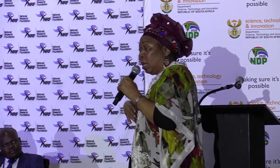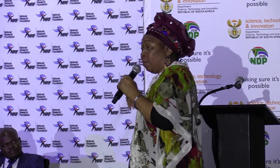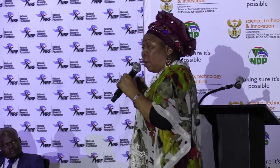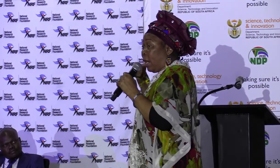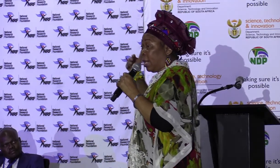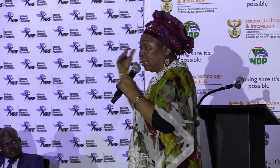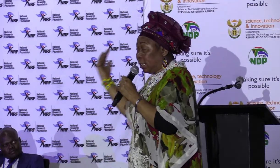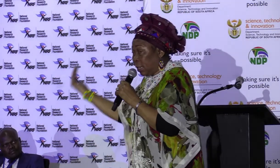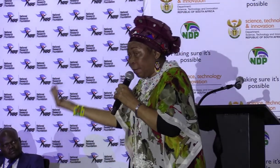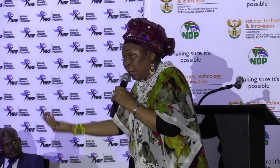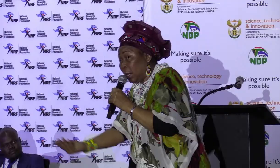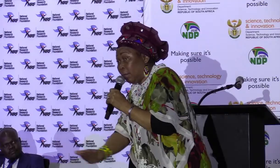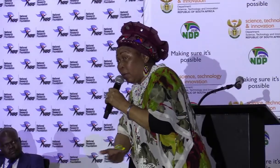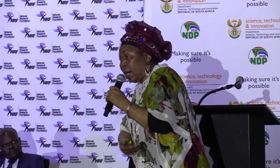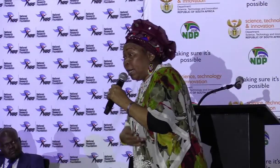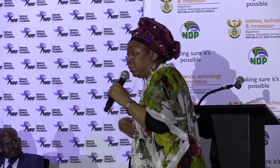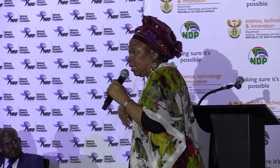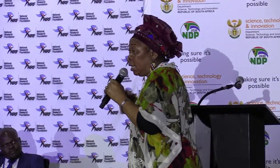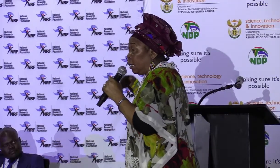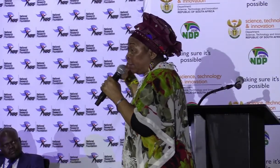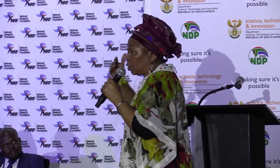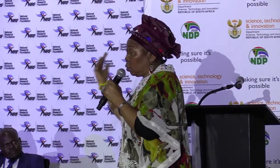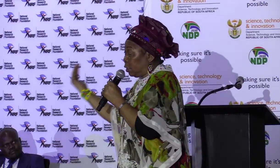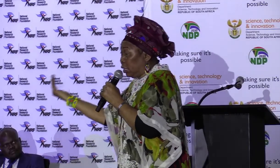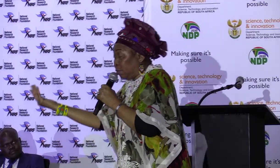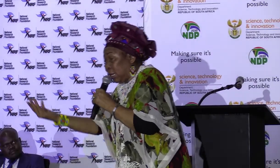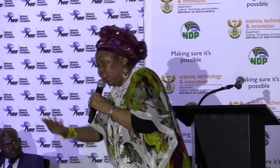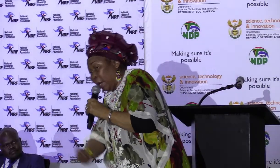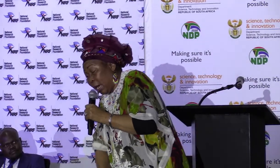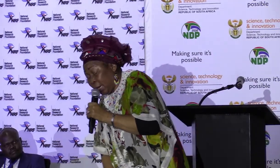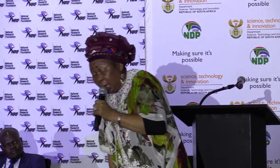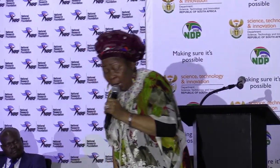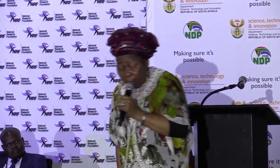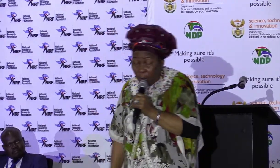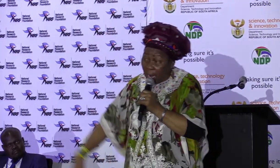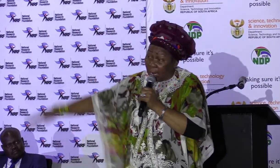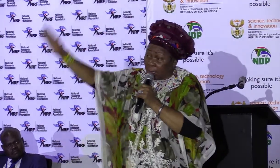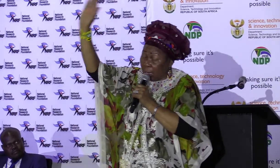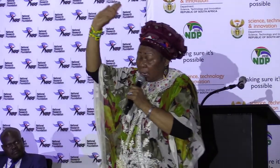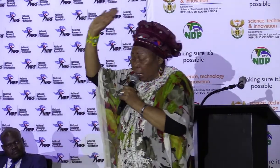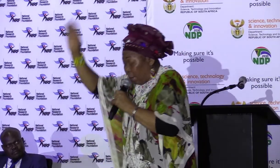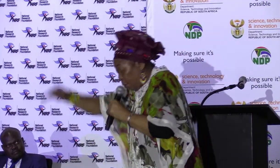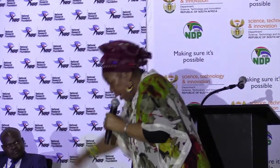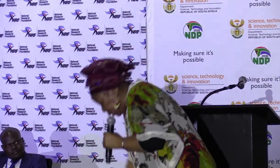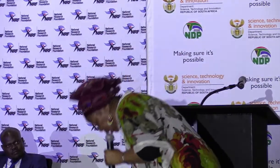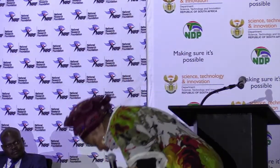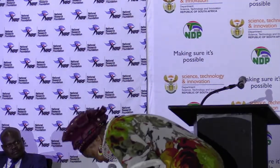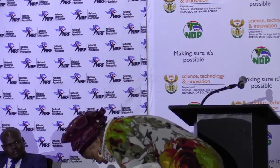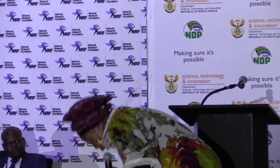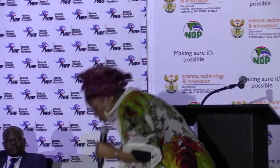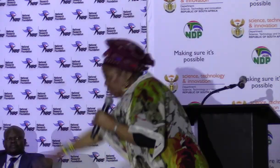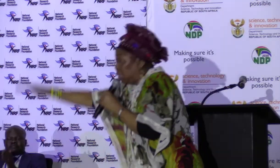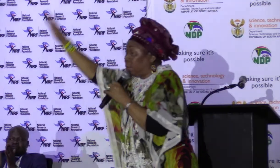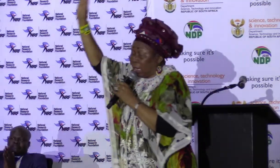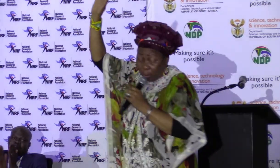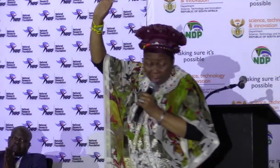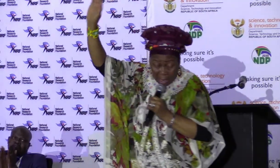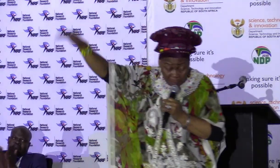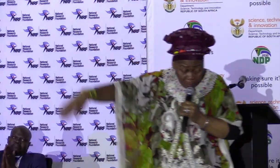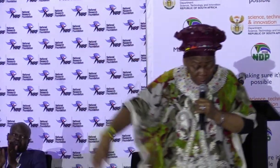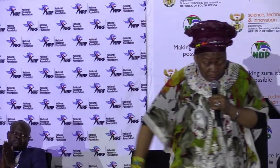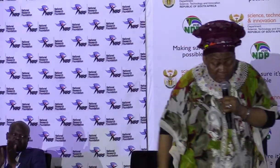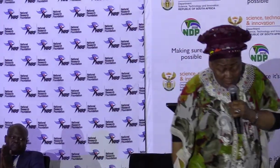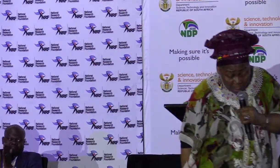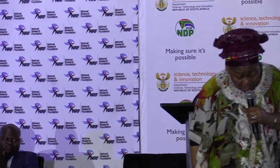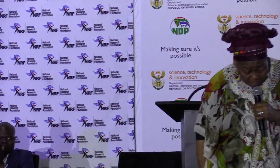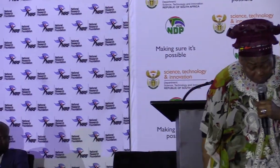kokuhle, makwande, makwande." Let the good deeds multiply. Makwande, makwande. Let the good deeds